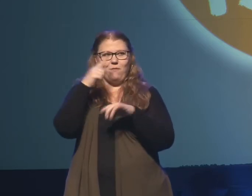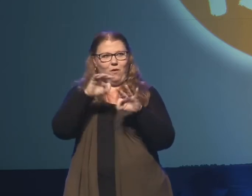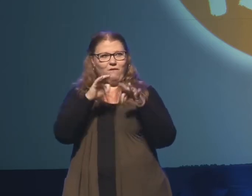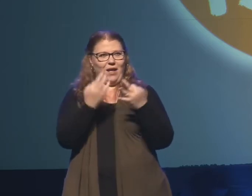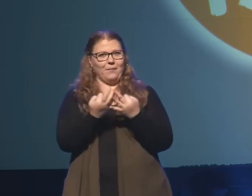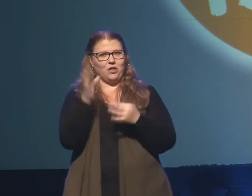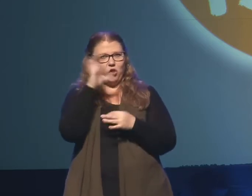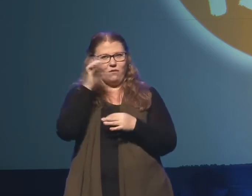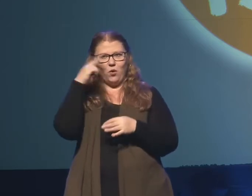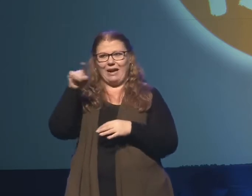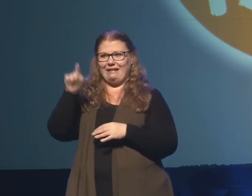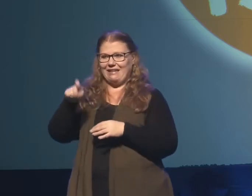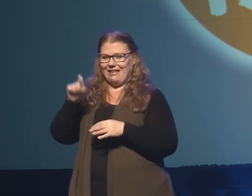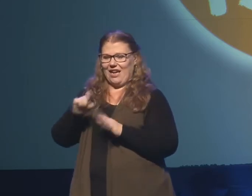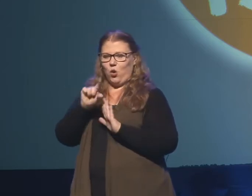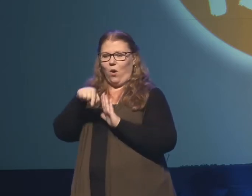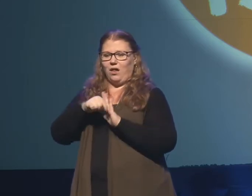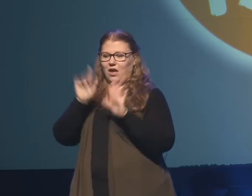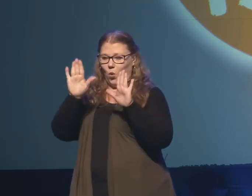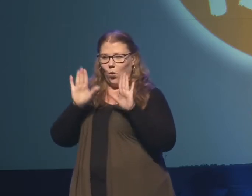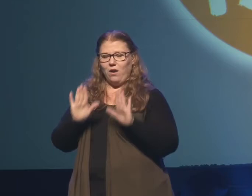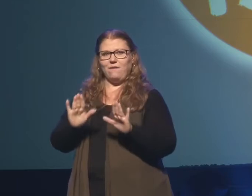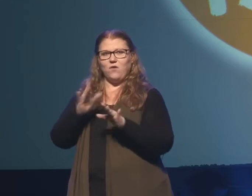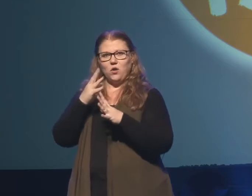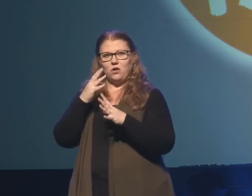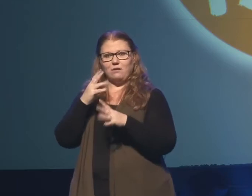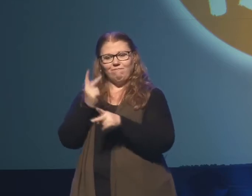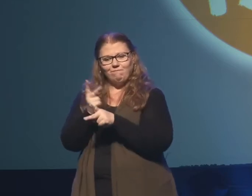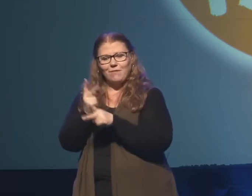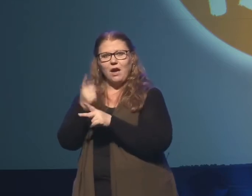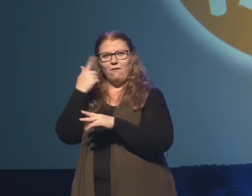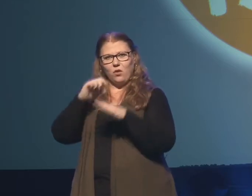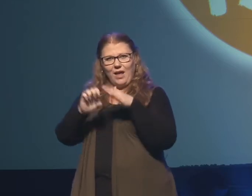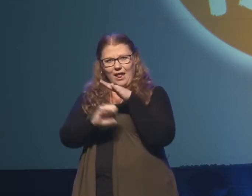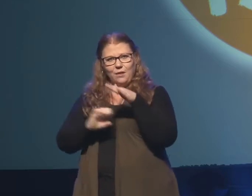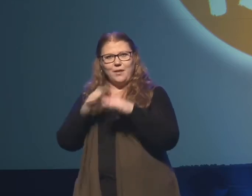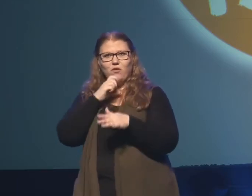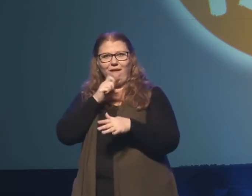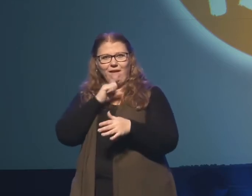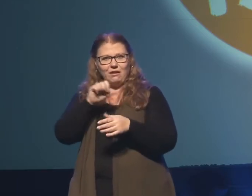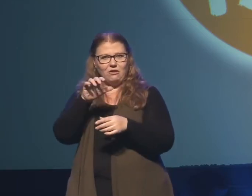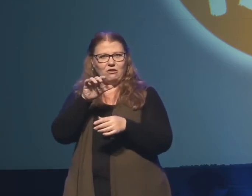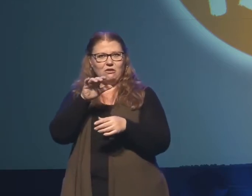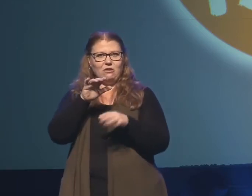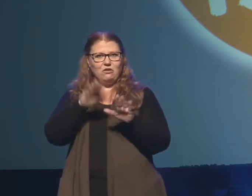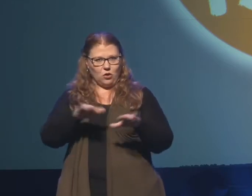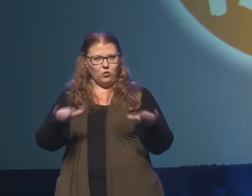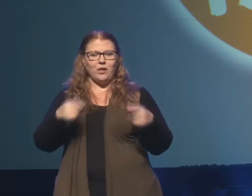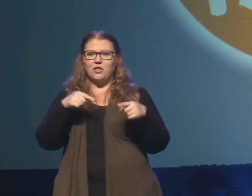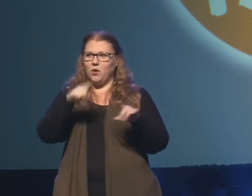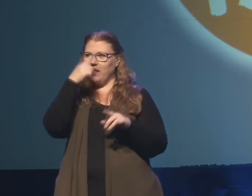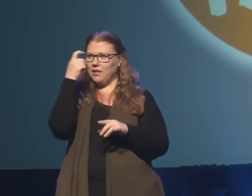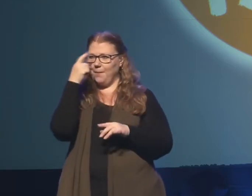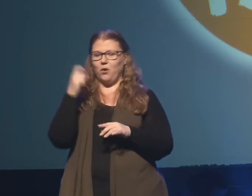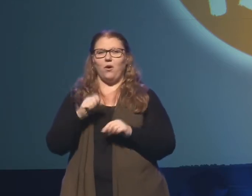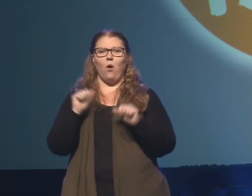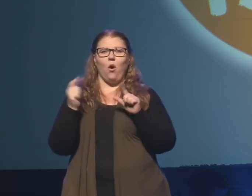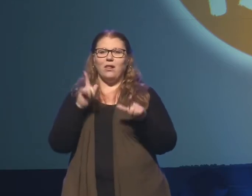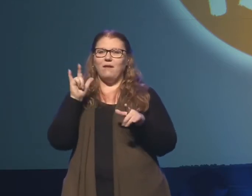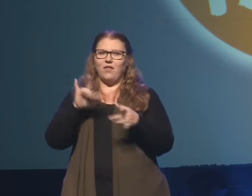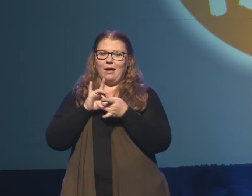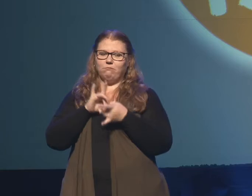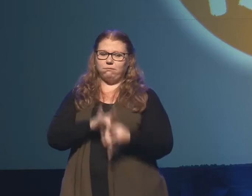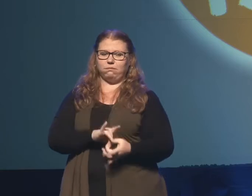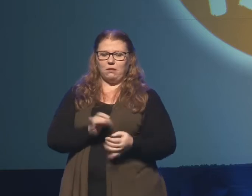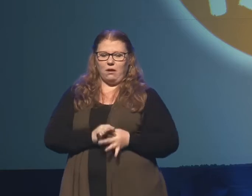need quality, wonderful care for their elementary children during the summer. And all of it is grounded in